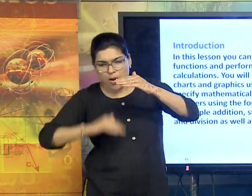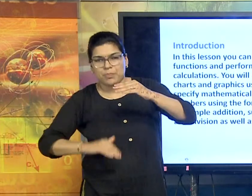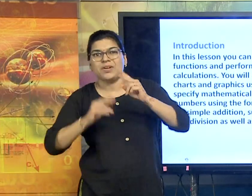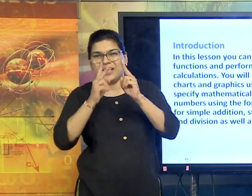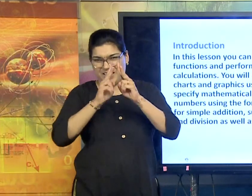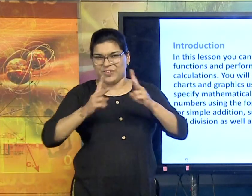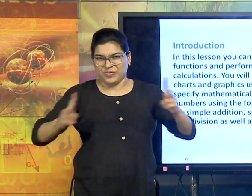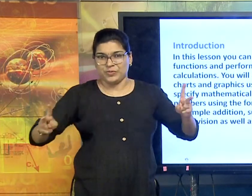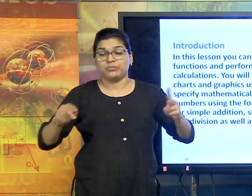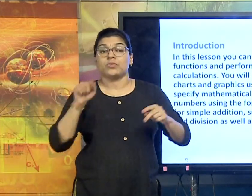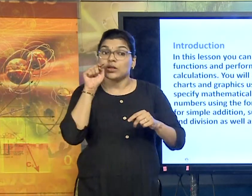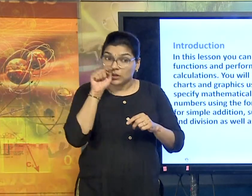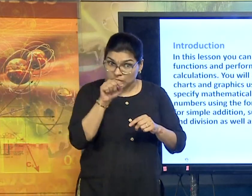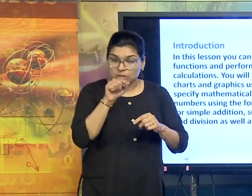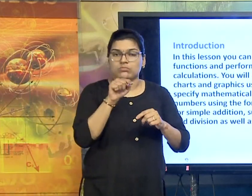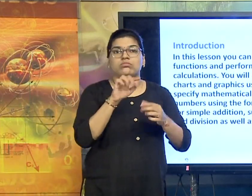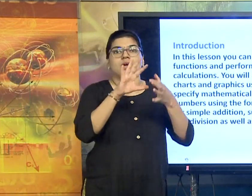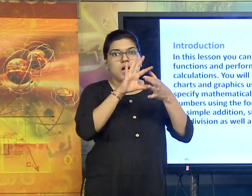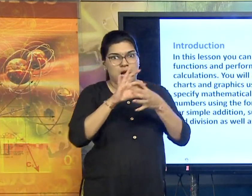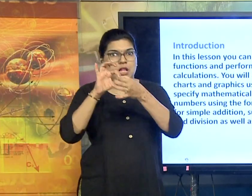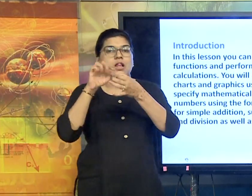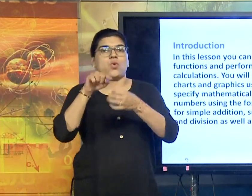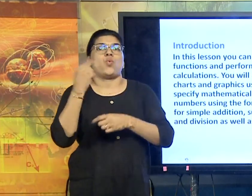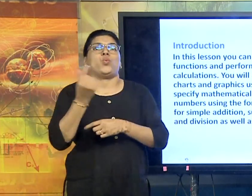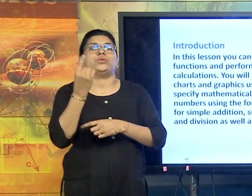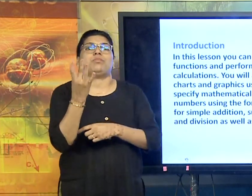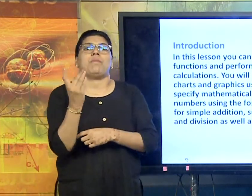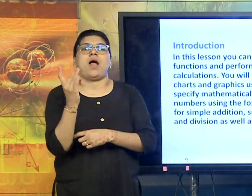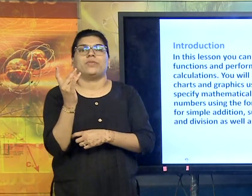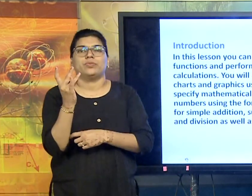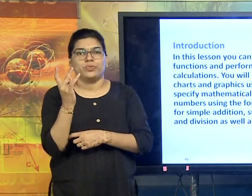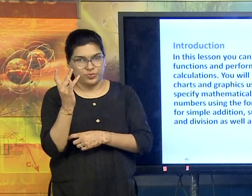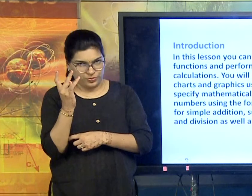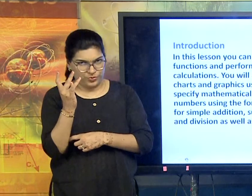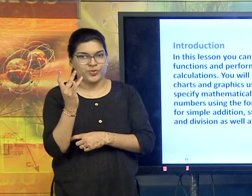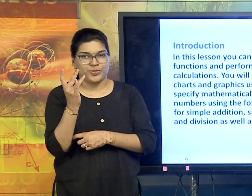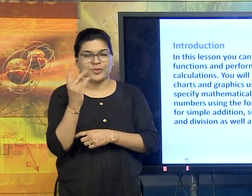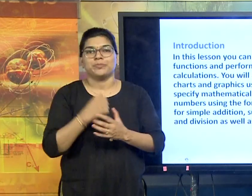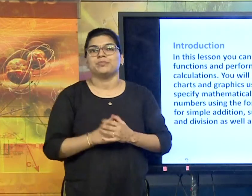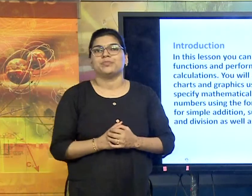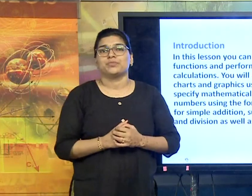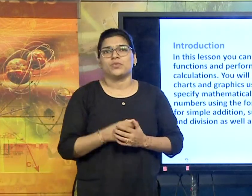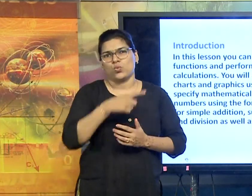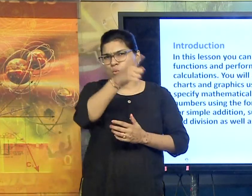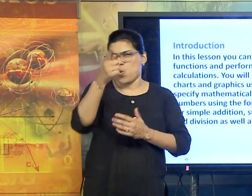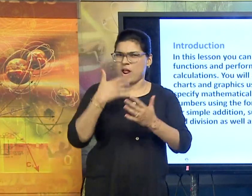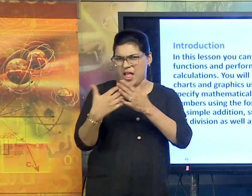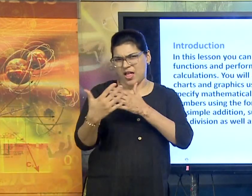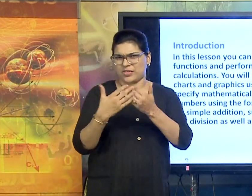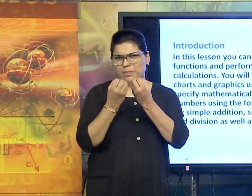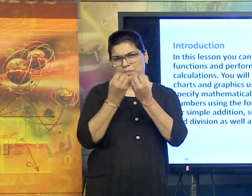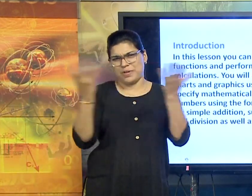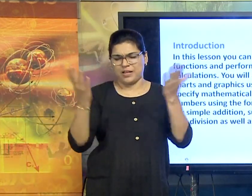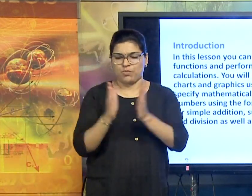functions, and also different mathematical calculations which are being used in Excel.